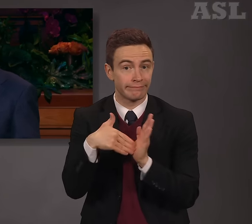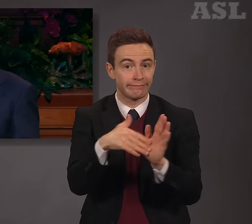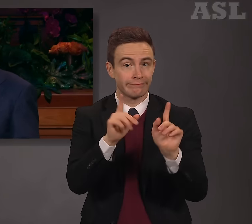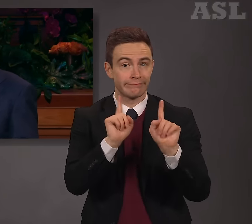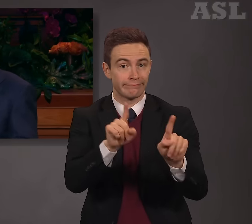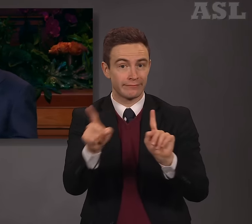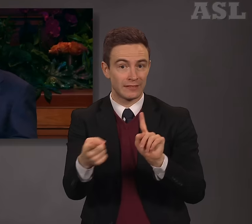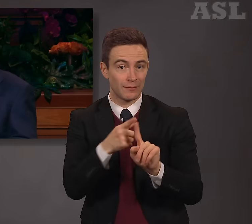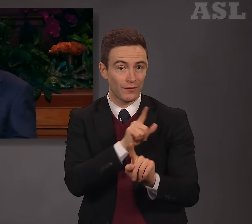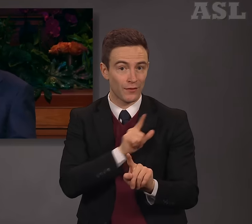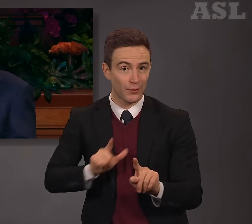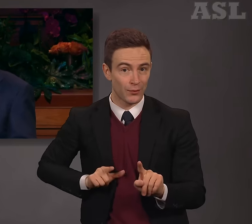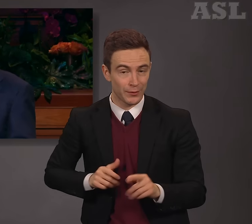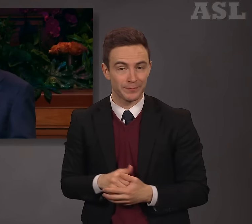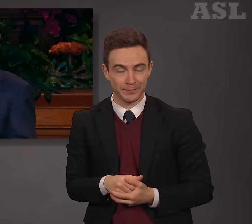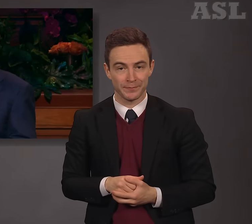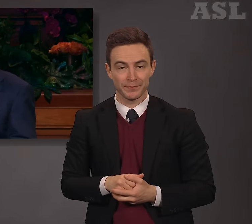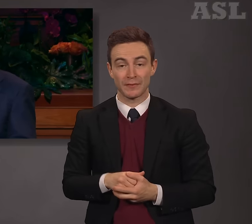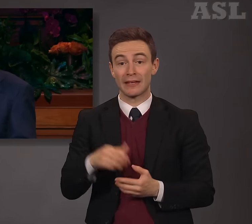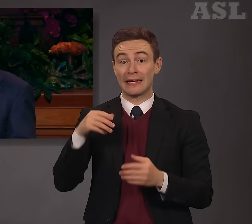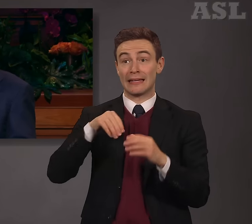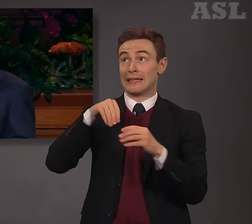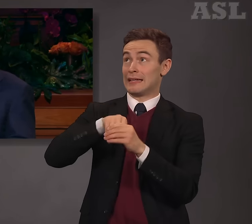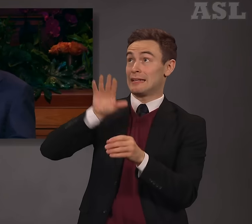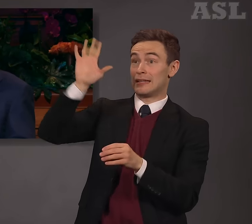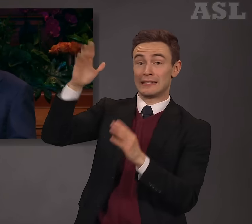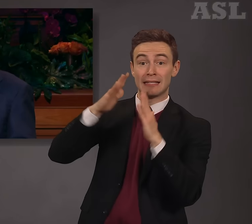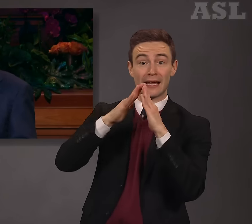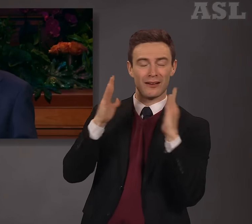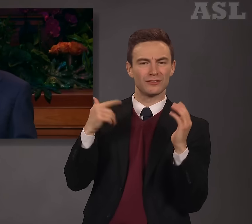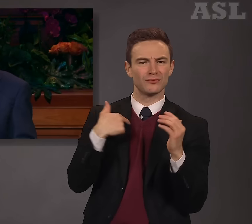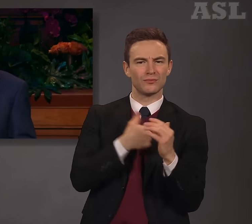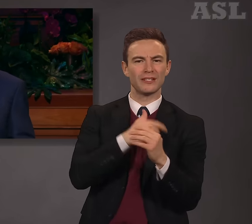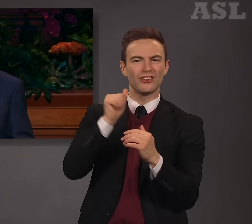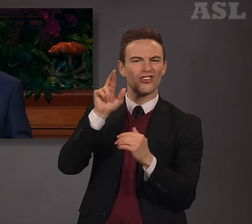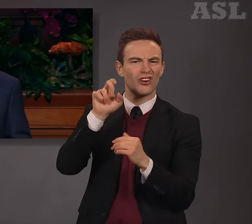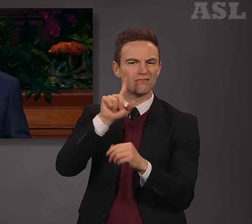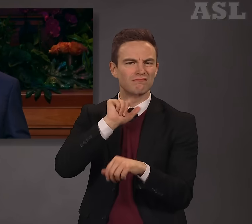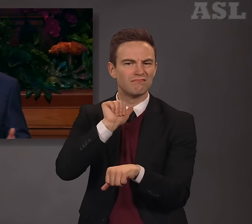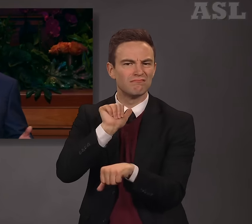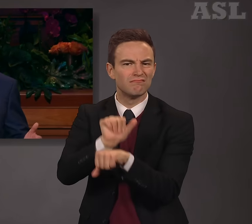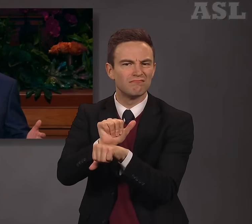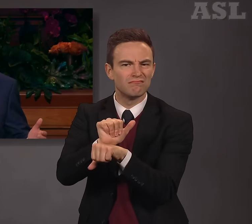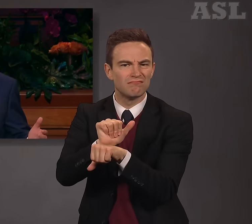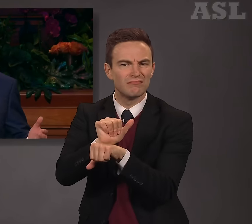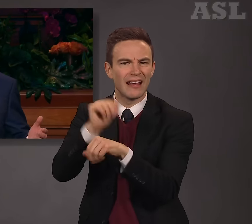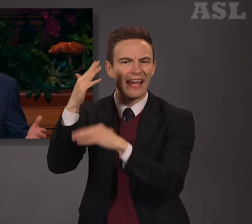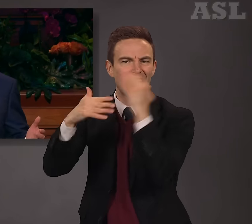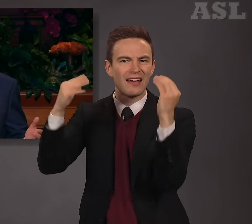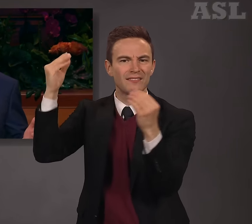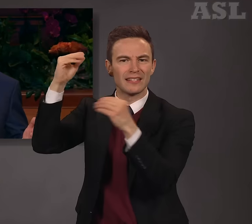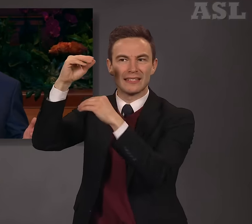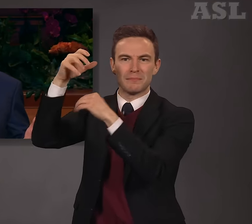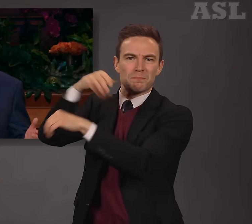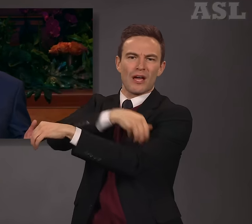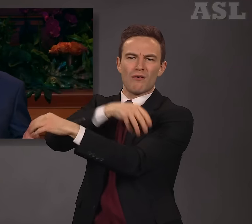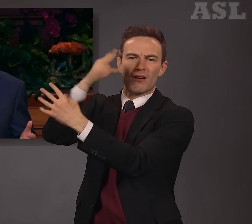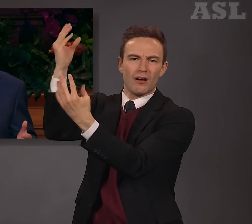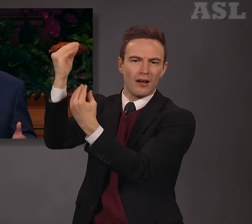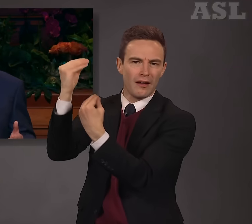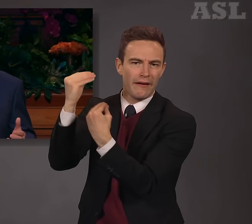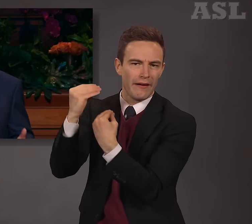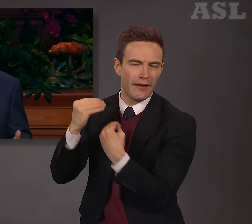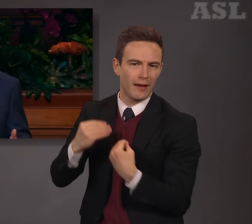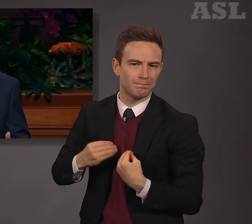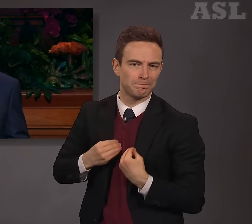house, we are literally endowed with heavenly power. Our faith in Jesus Christ and our love for